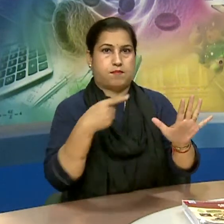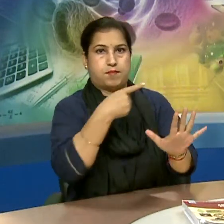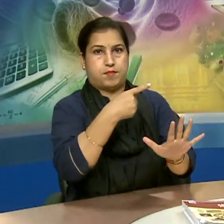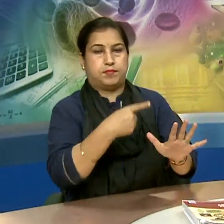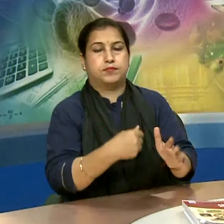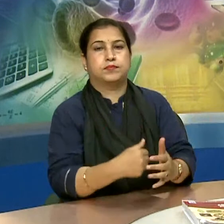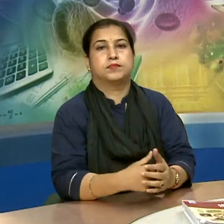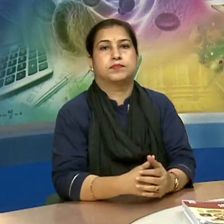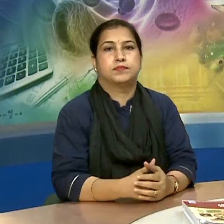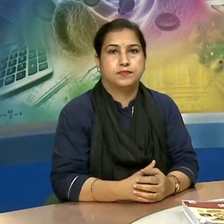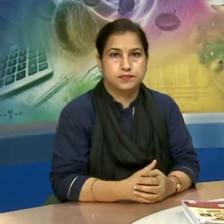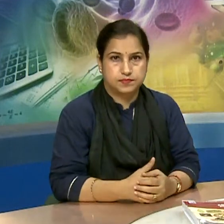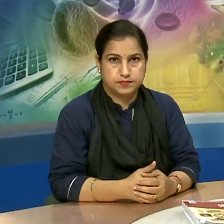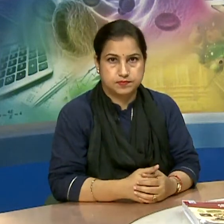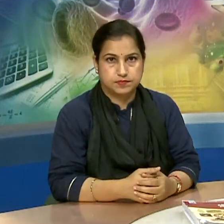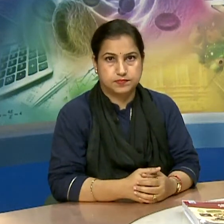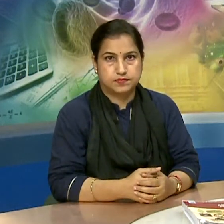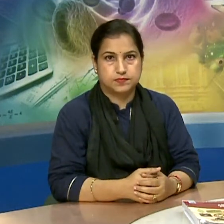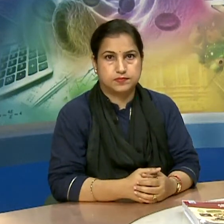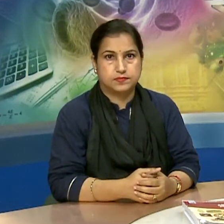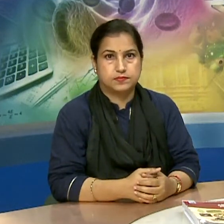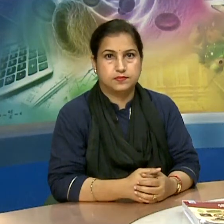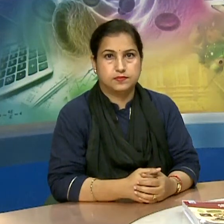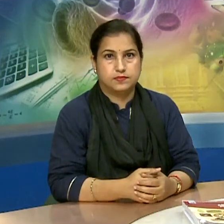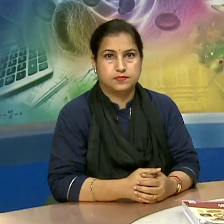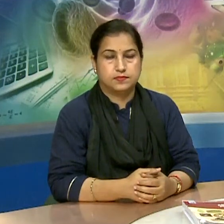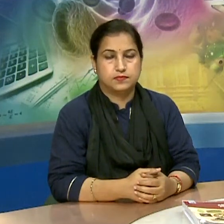That is called handspan.